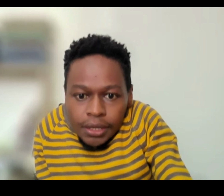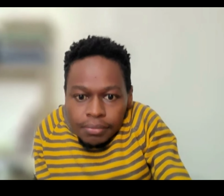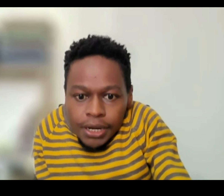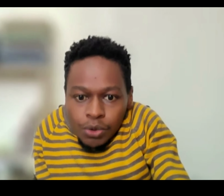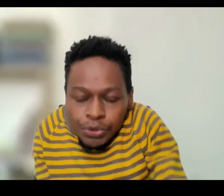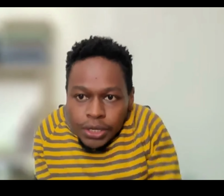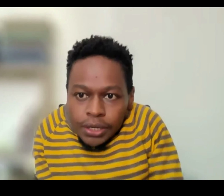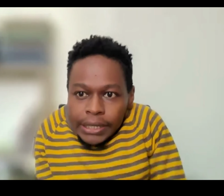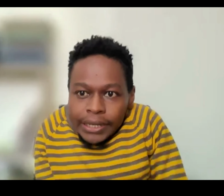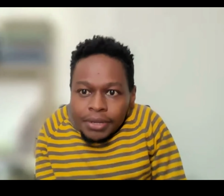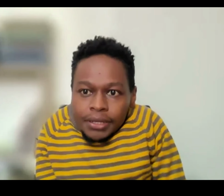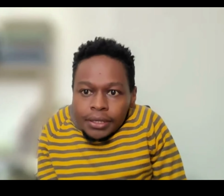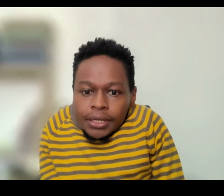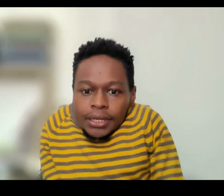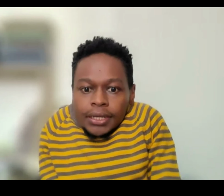I hope you can hear me.